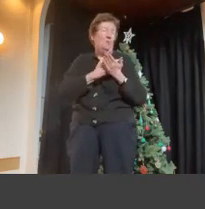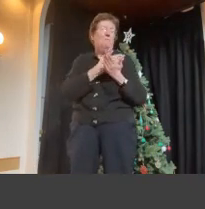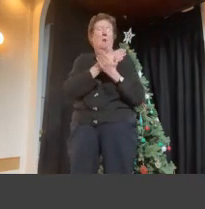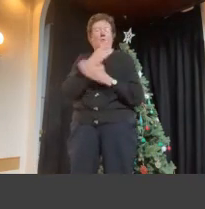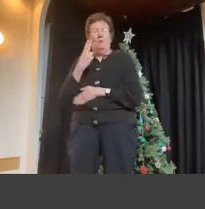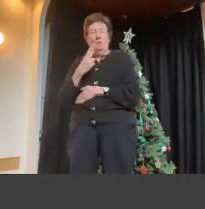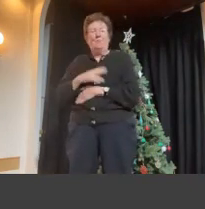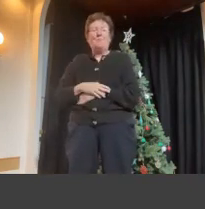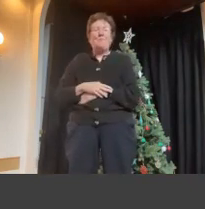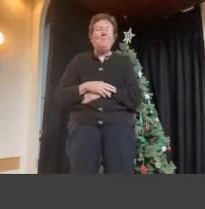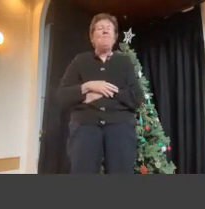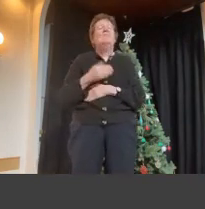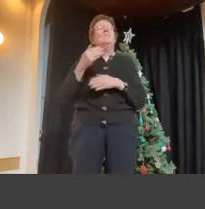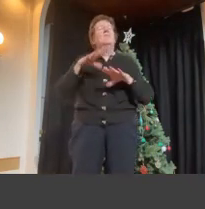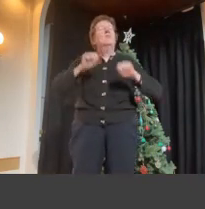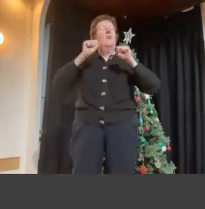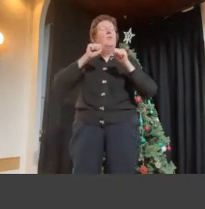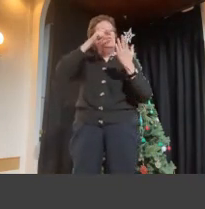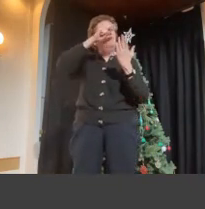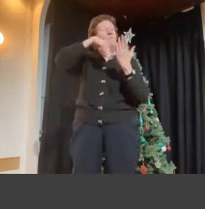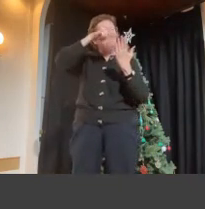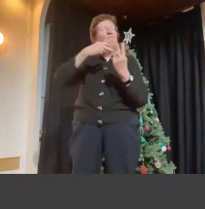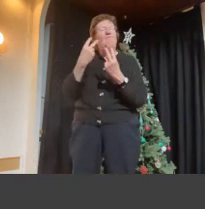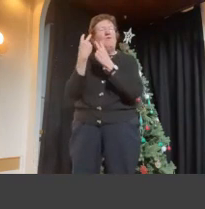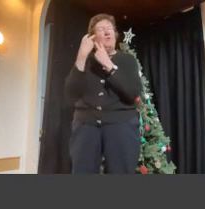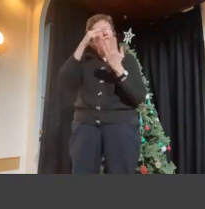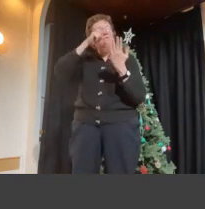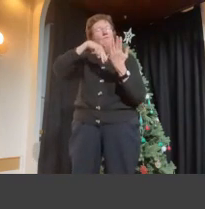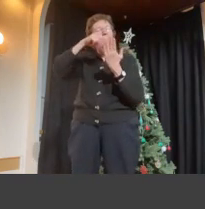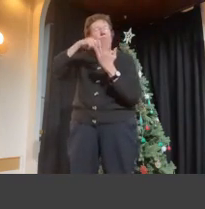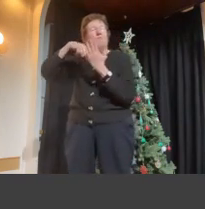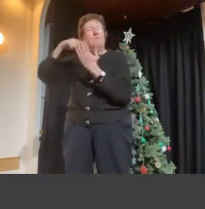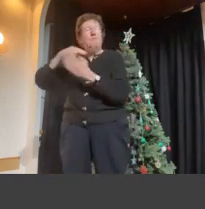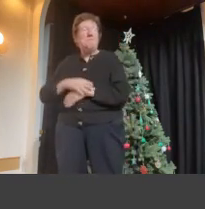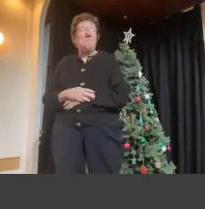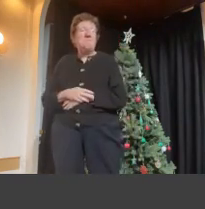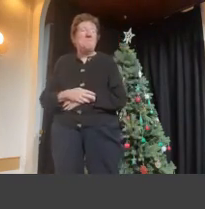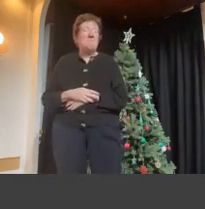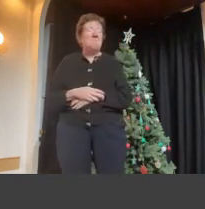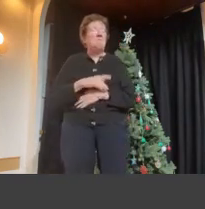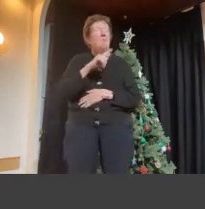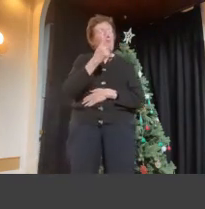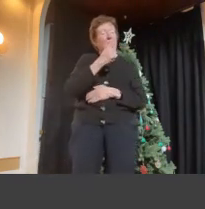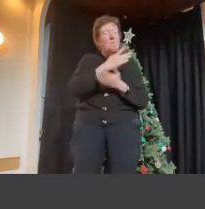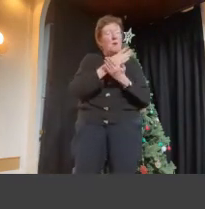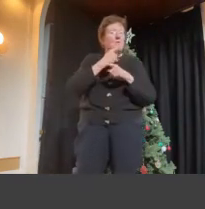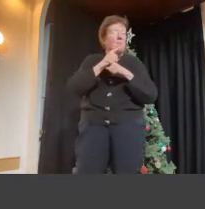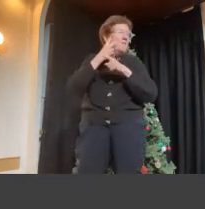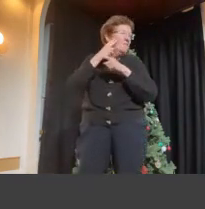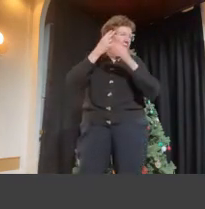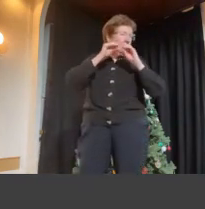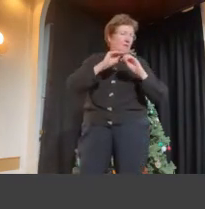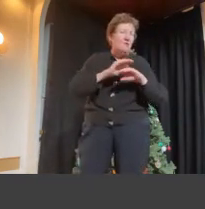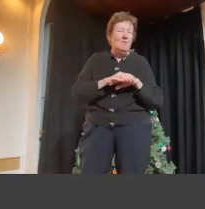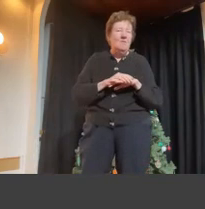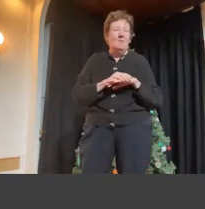So let me explain a little bit more about what we wanted to achieve from part 2 of the report. Having read the literature review, and as you can see in the slides